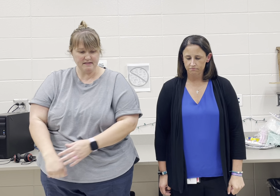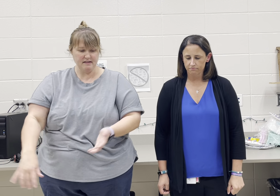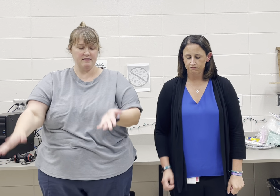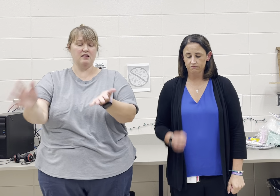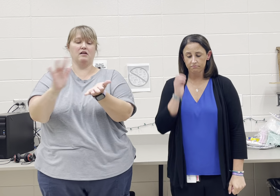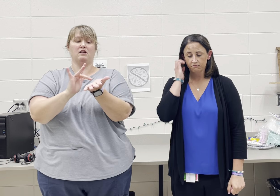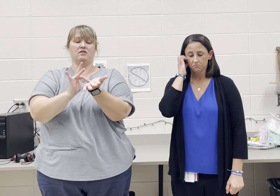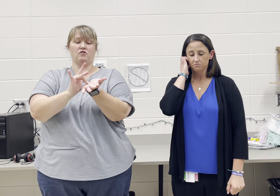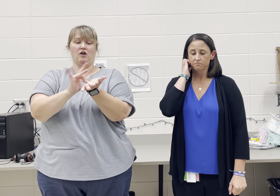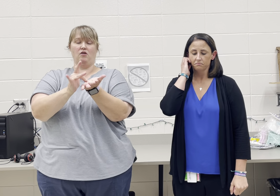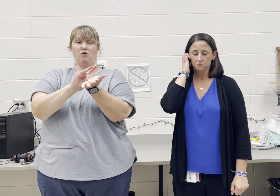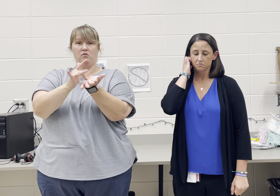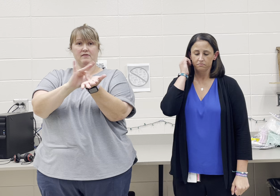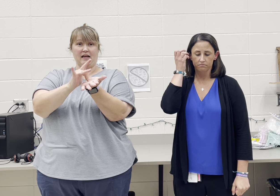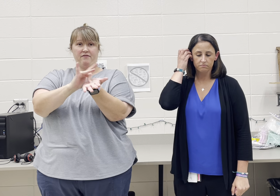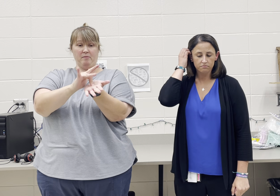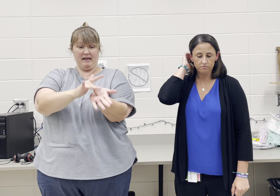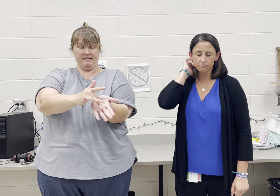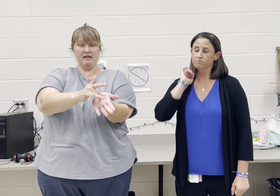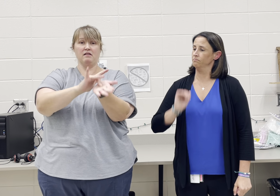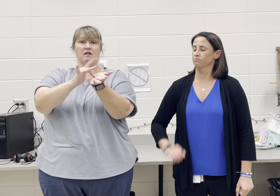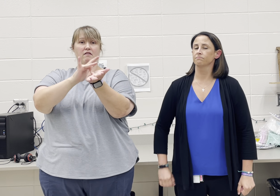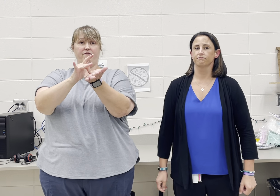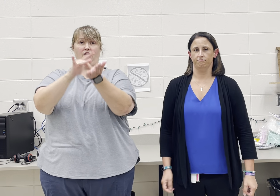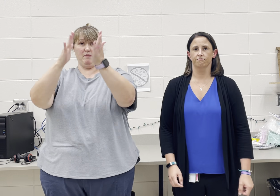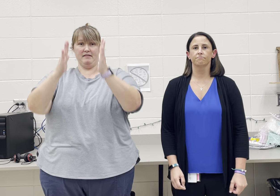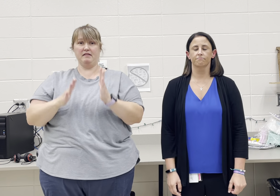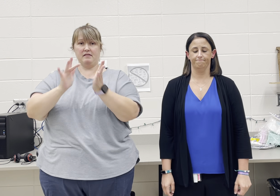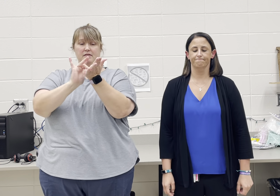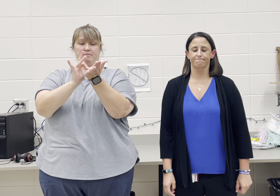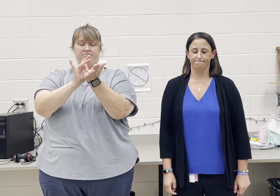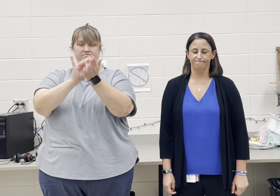Pharmacist. So sign for medicine. Pharmacist.